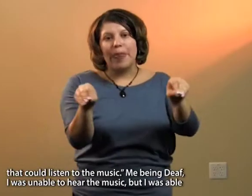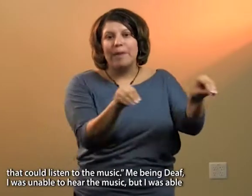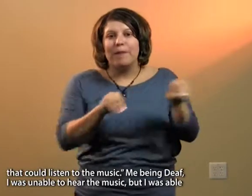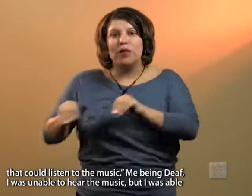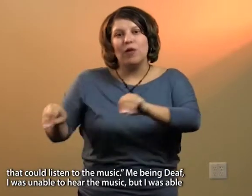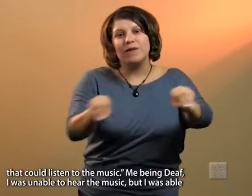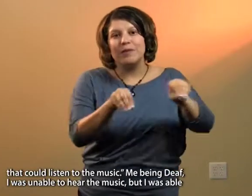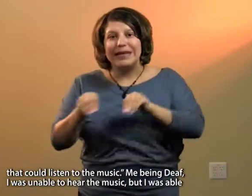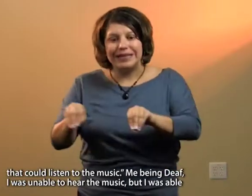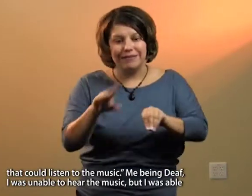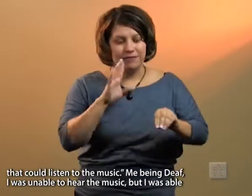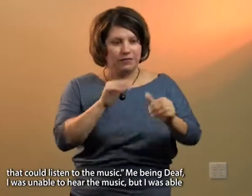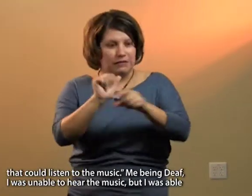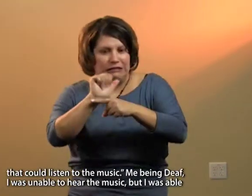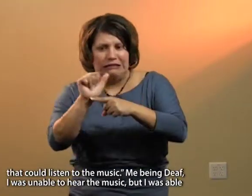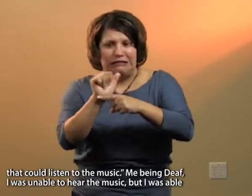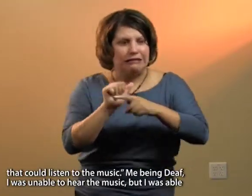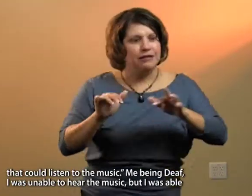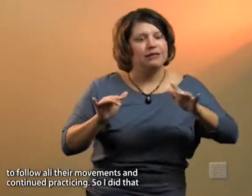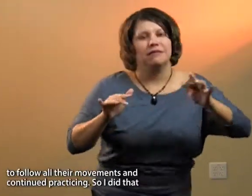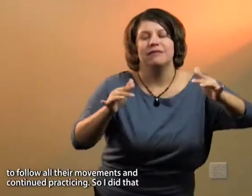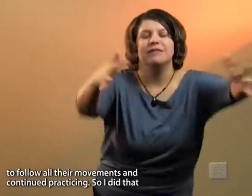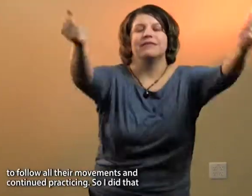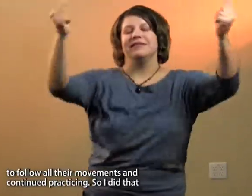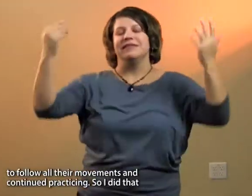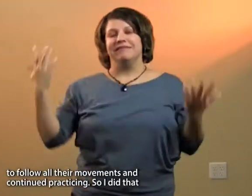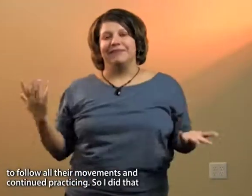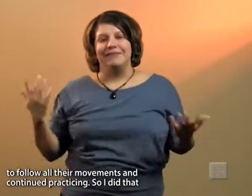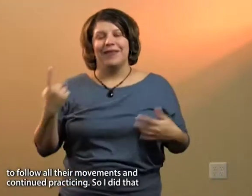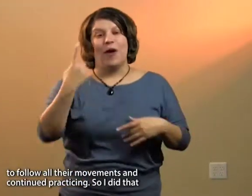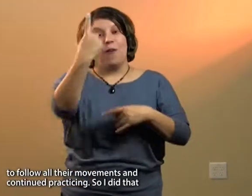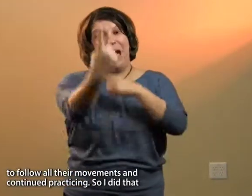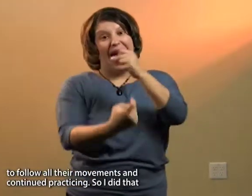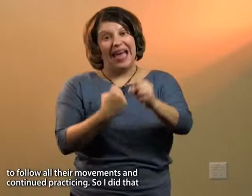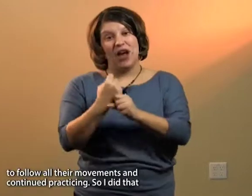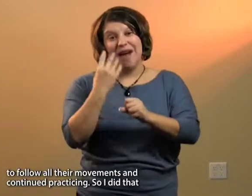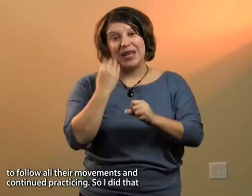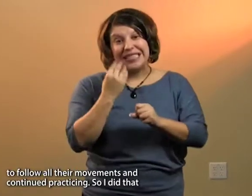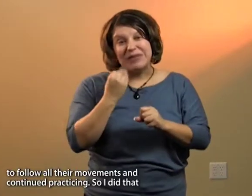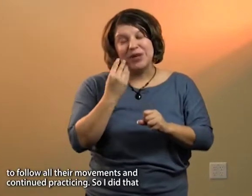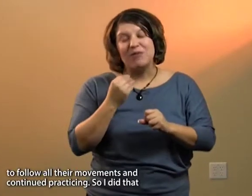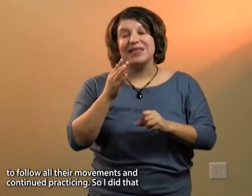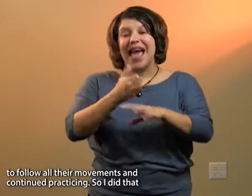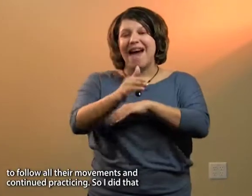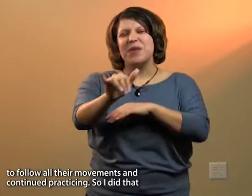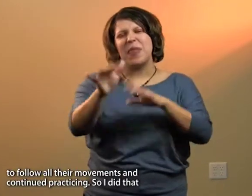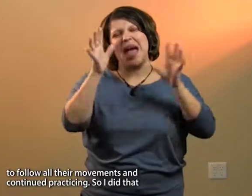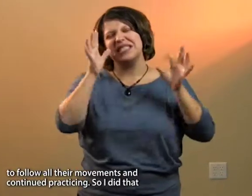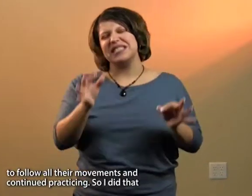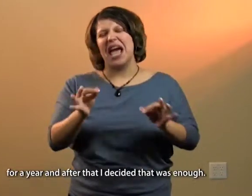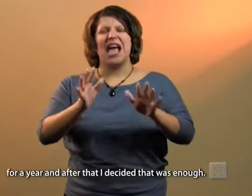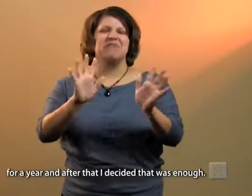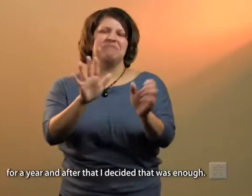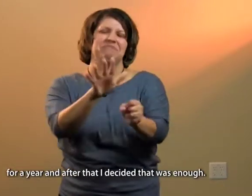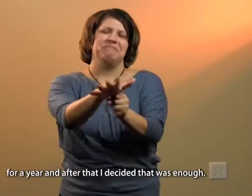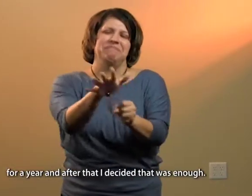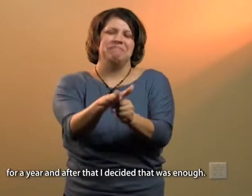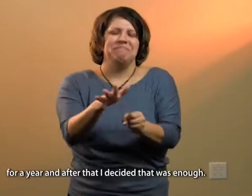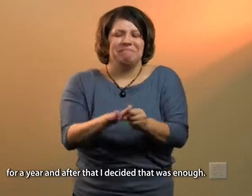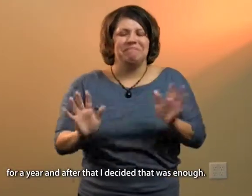was unable to hear the music But I was able to follow all their movements And continue practicing So I did that for a year And after that